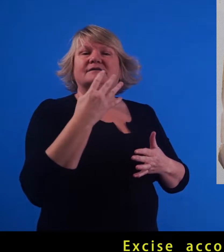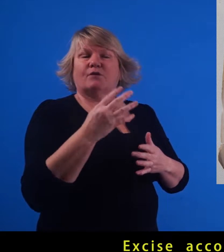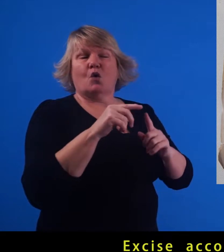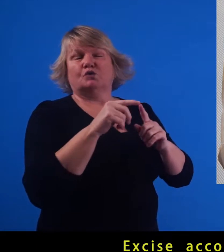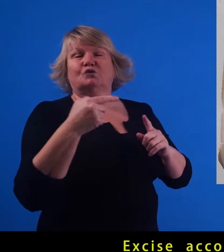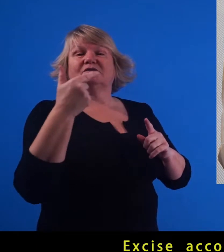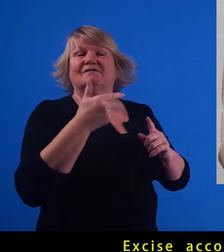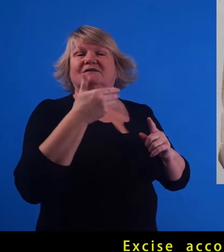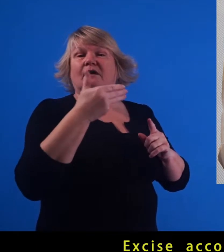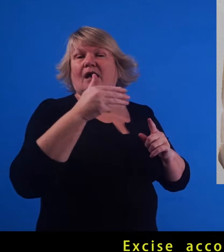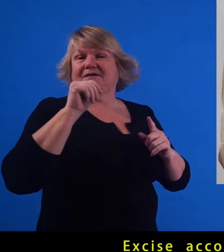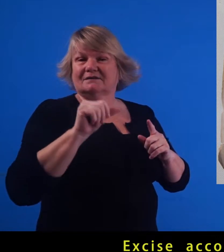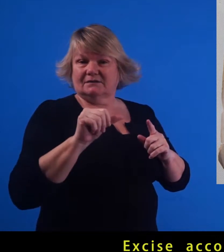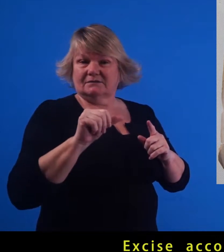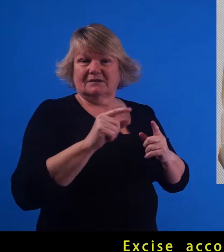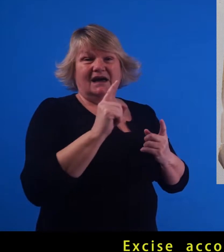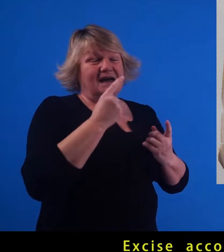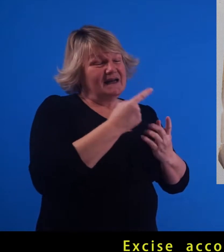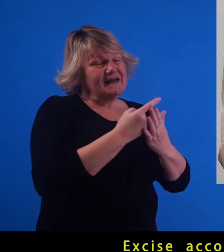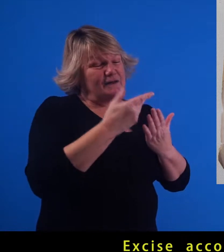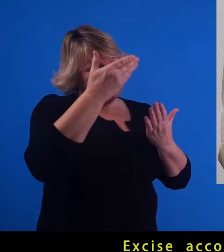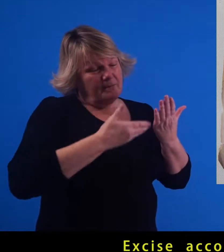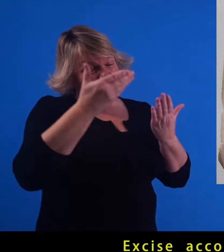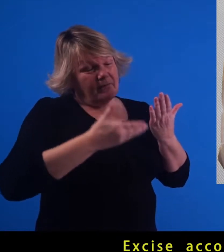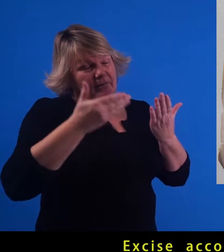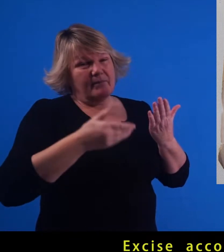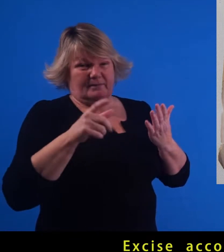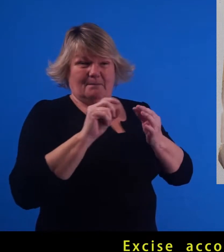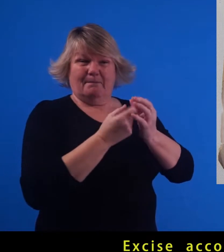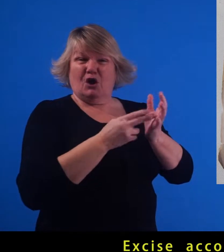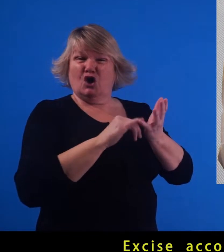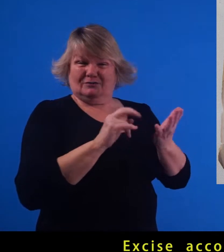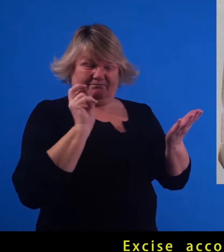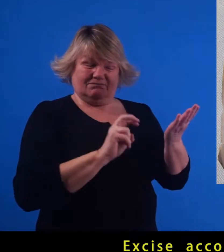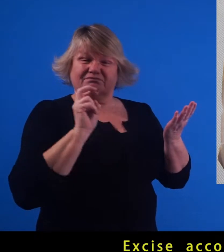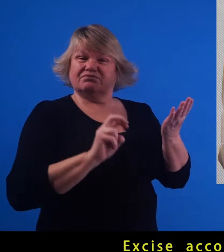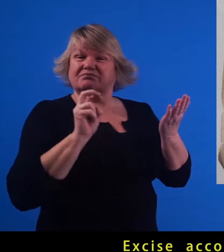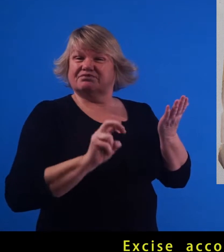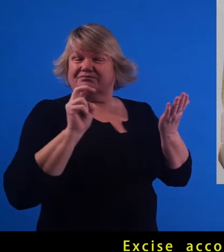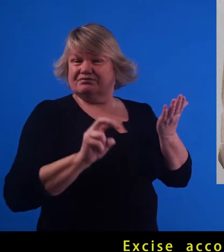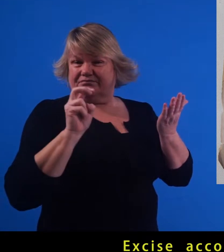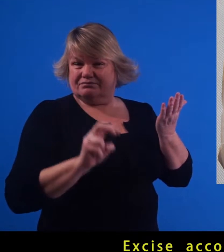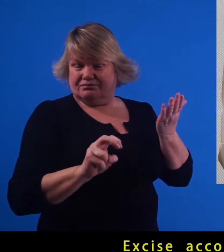1794 to 1796. Each sheet is certified by Burns.